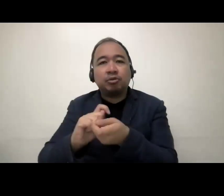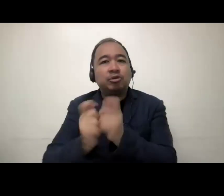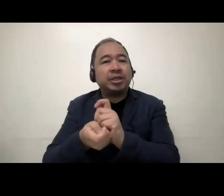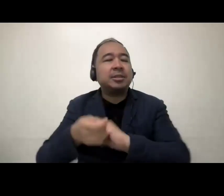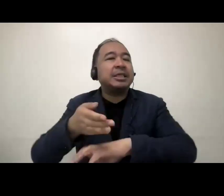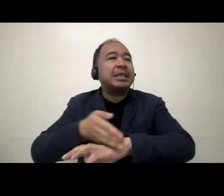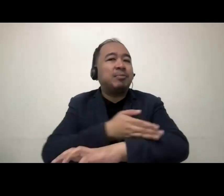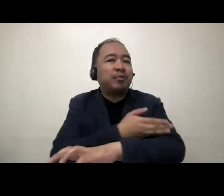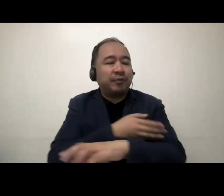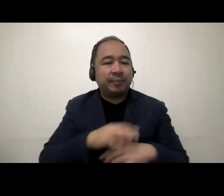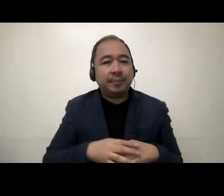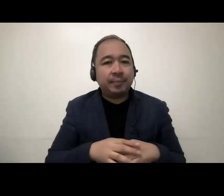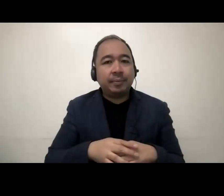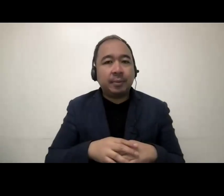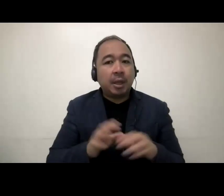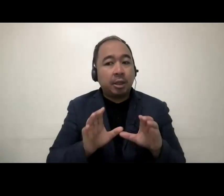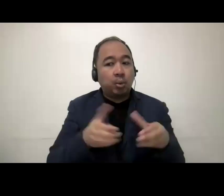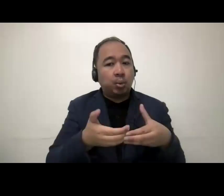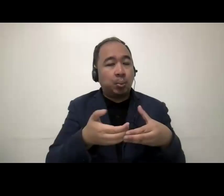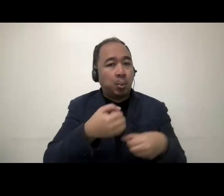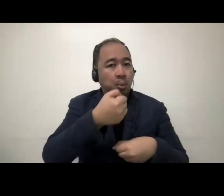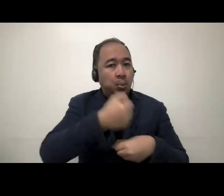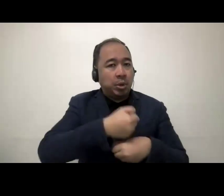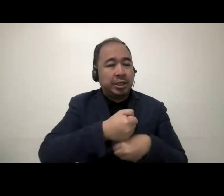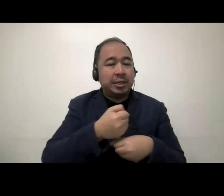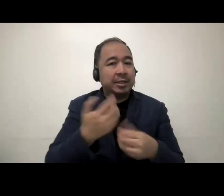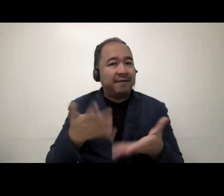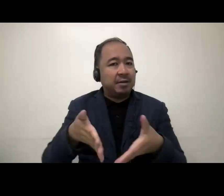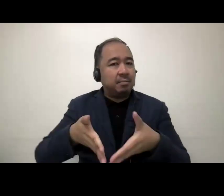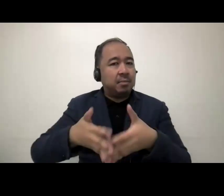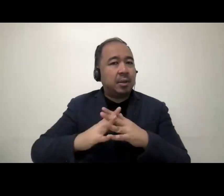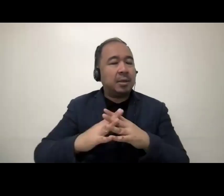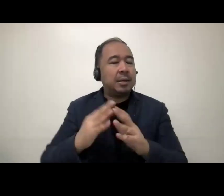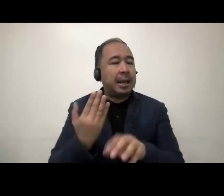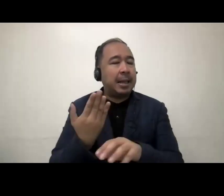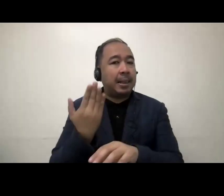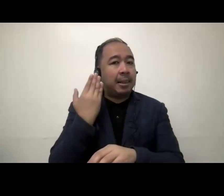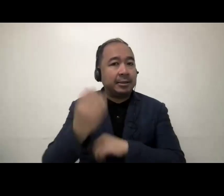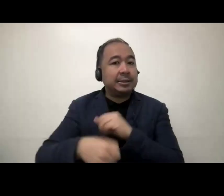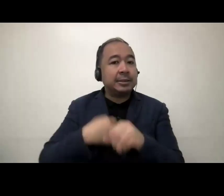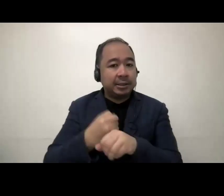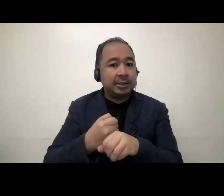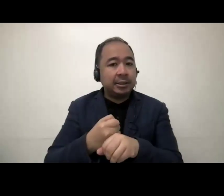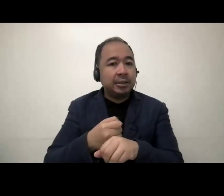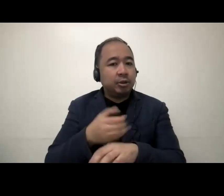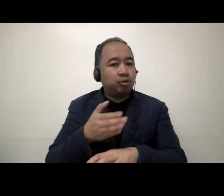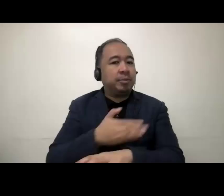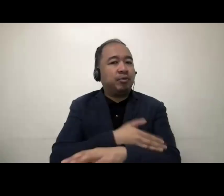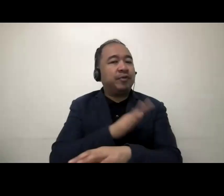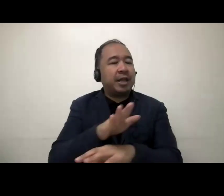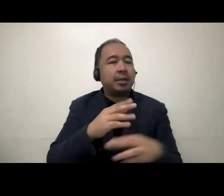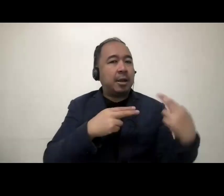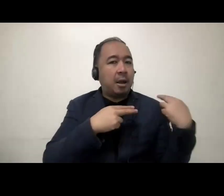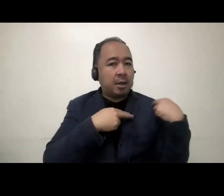was established last year to review the accountability mechanism. and the time is right to